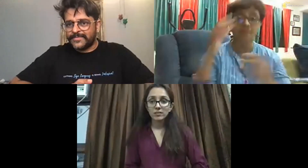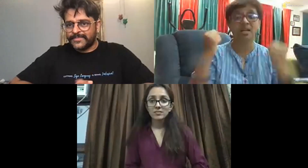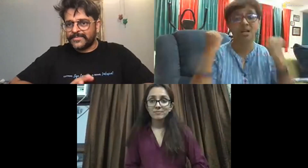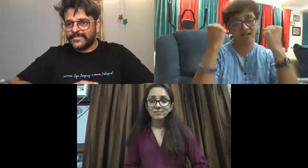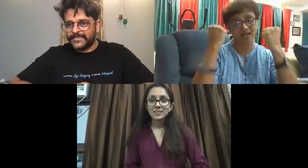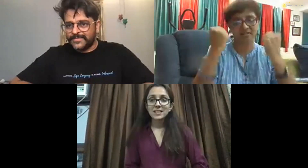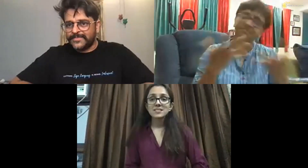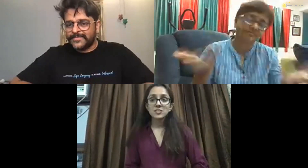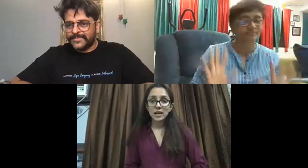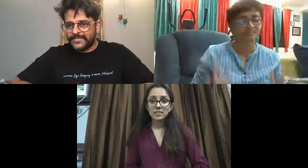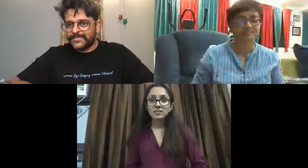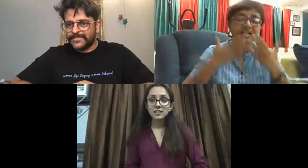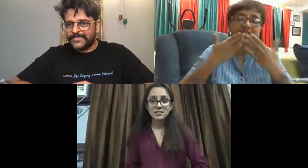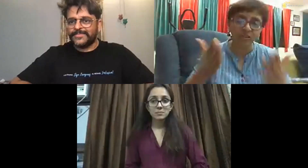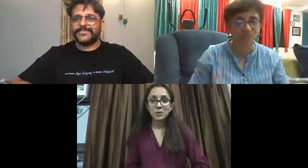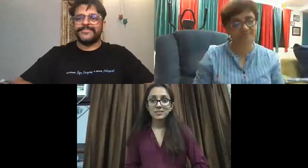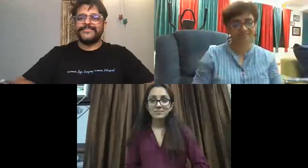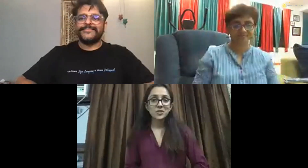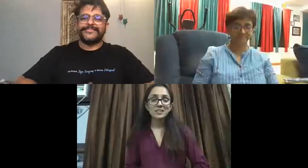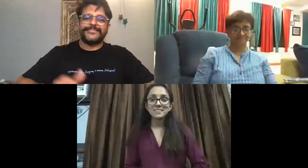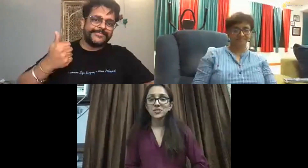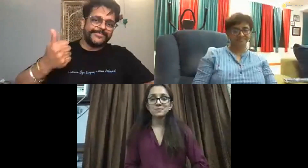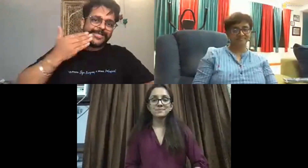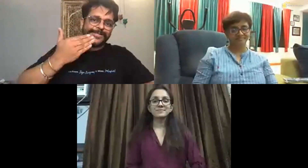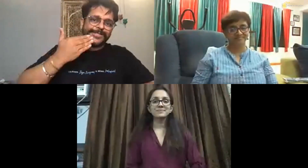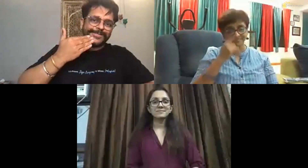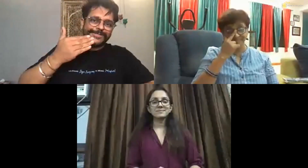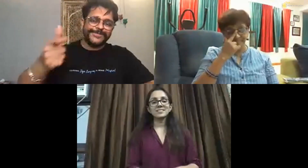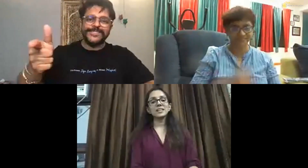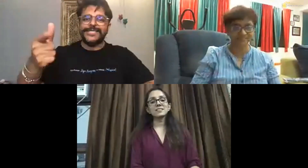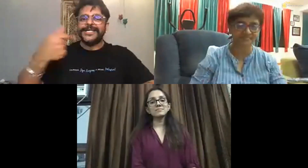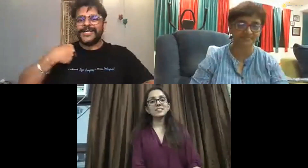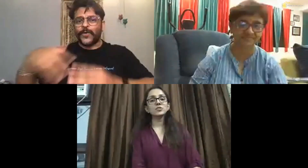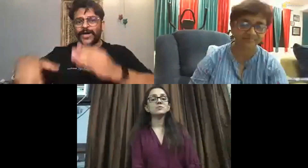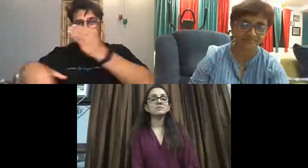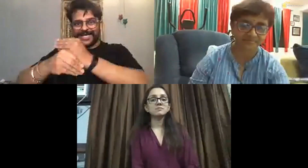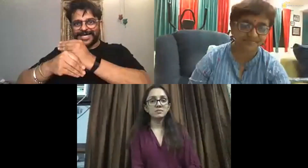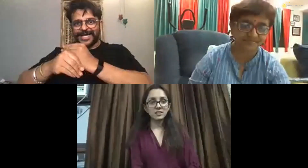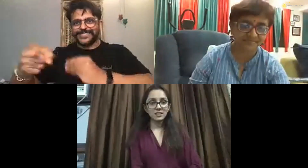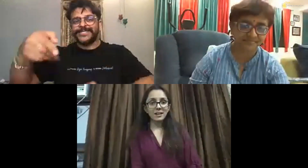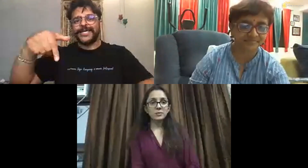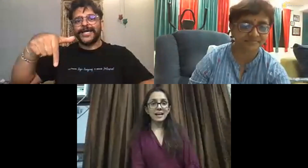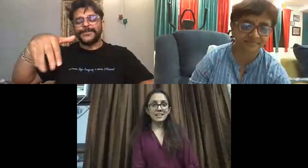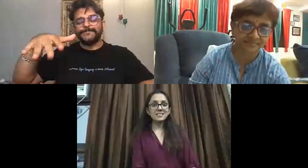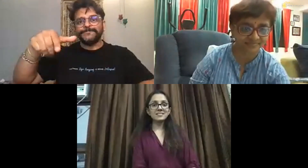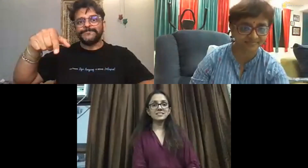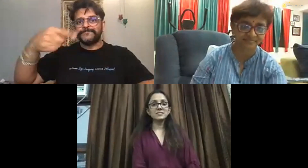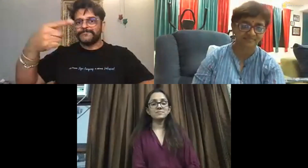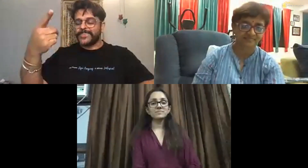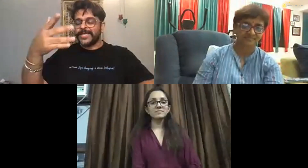power. That's the strength. That's the power. That's all. Thank you. Great. Thank you. I will